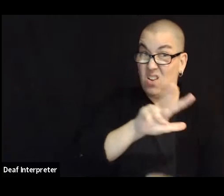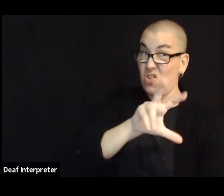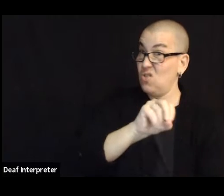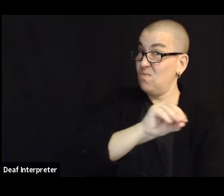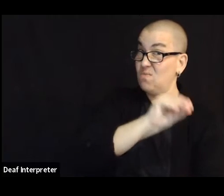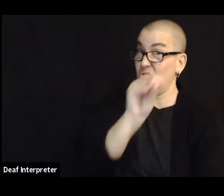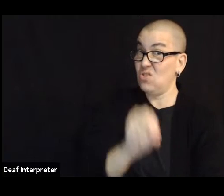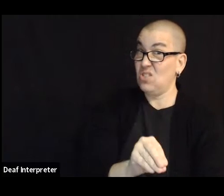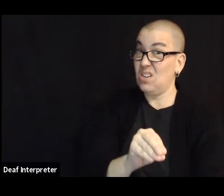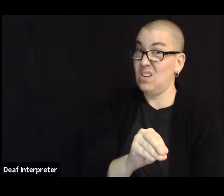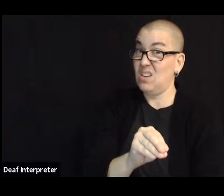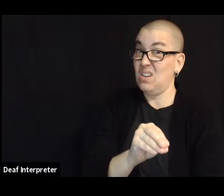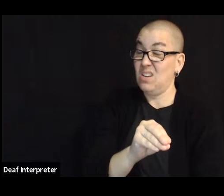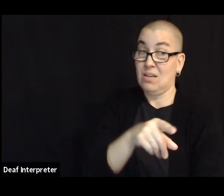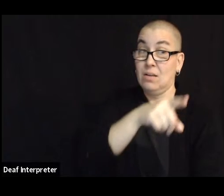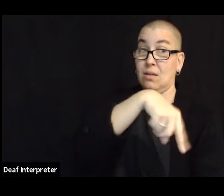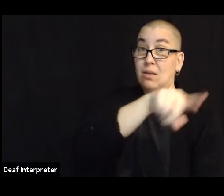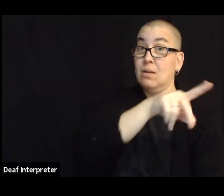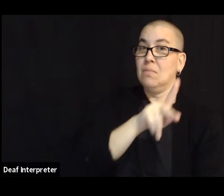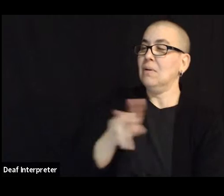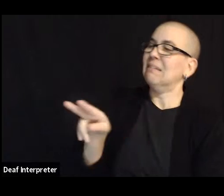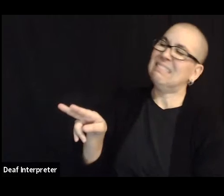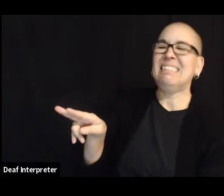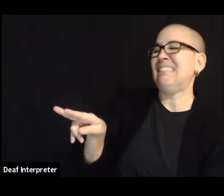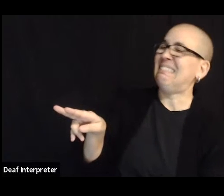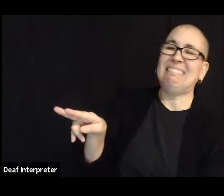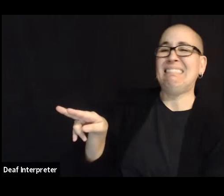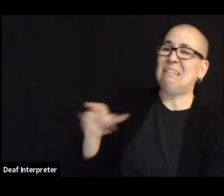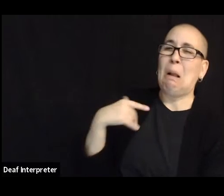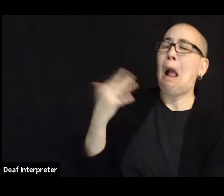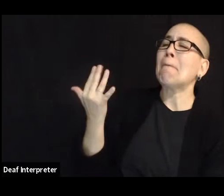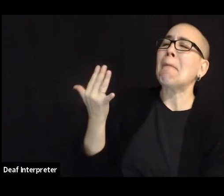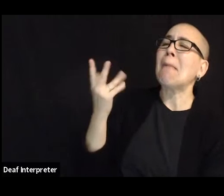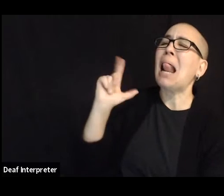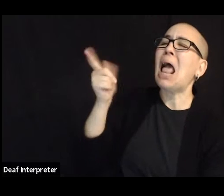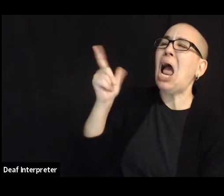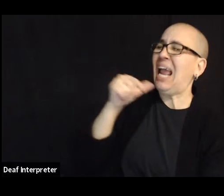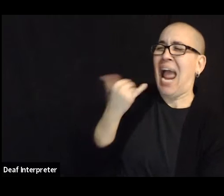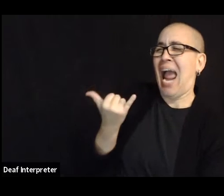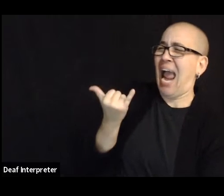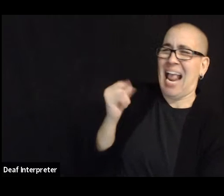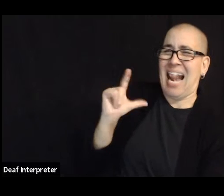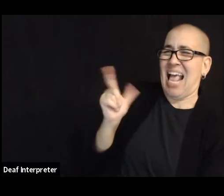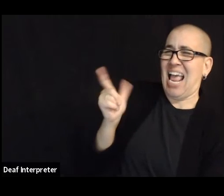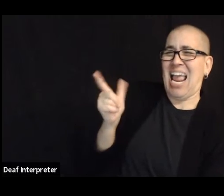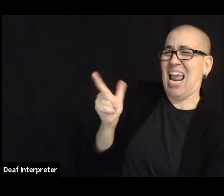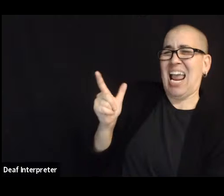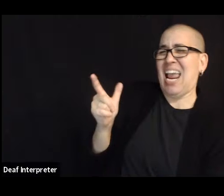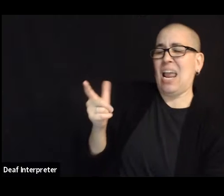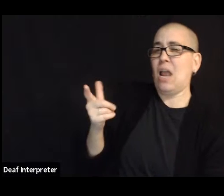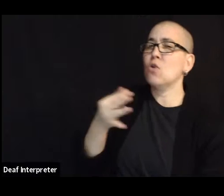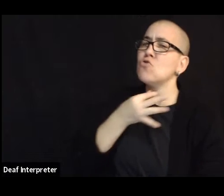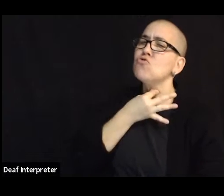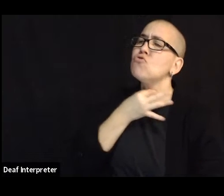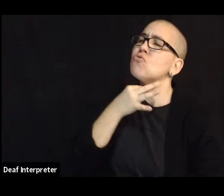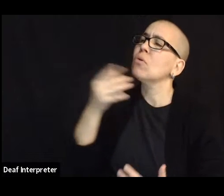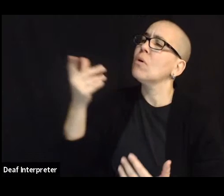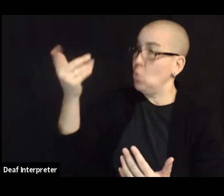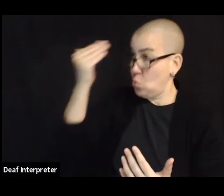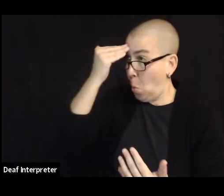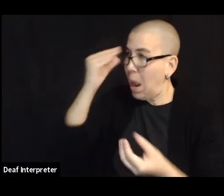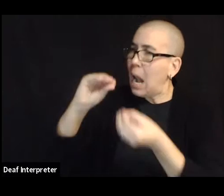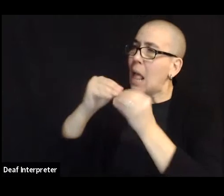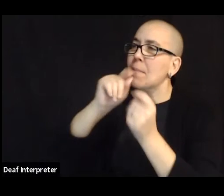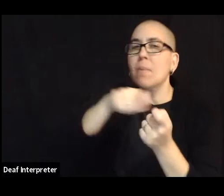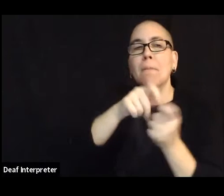just kind of, I want to wait and see. What do you know about those numbers? So a couple of things. Yes, our expectation would be